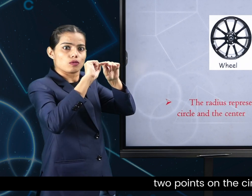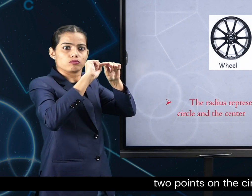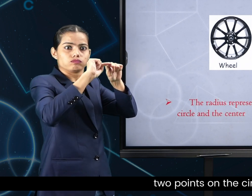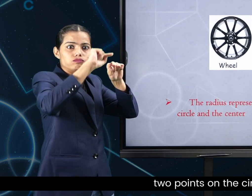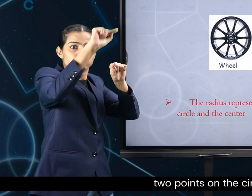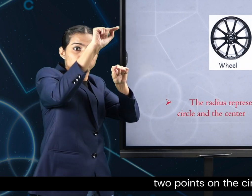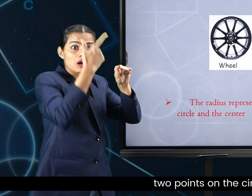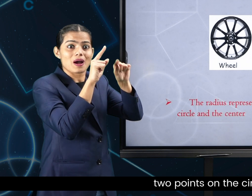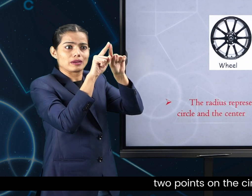boundary.